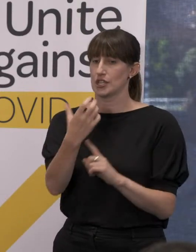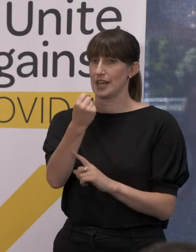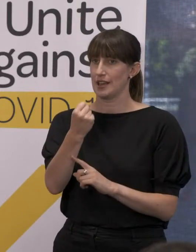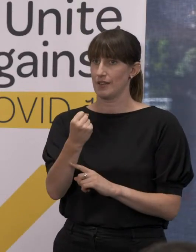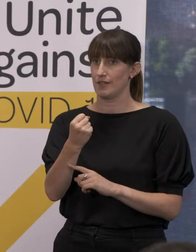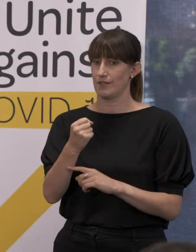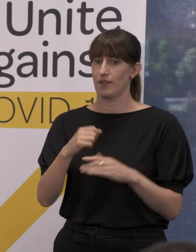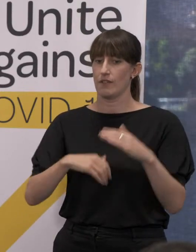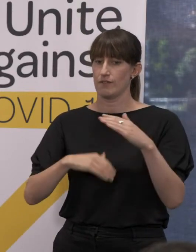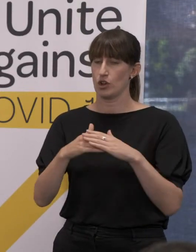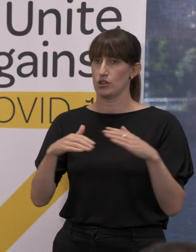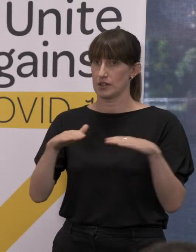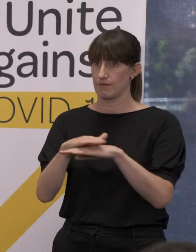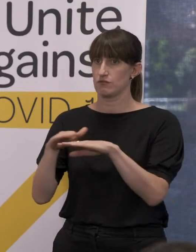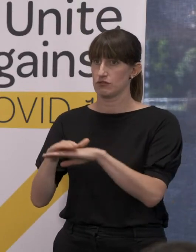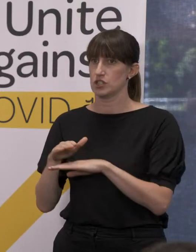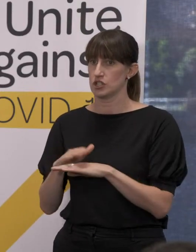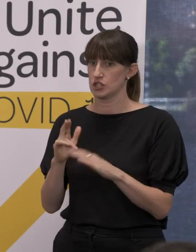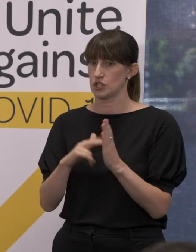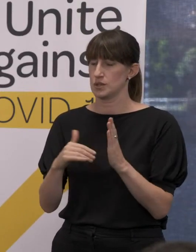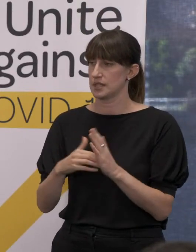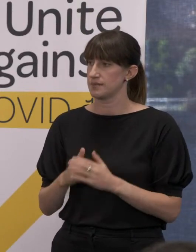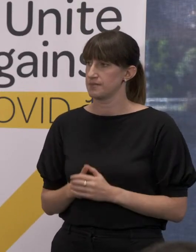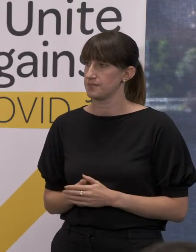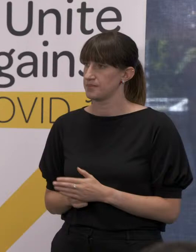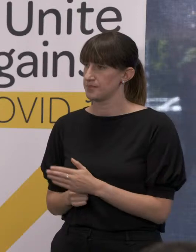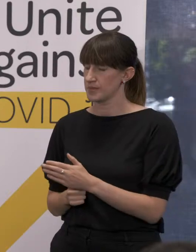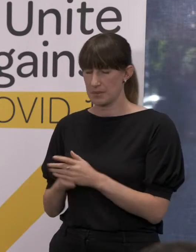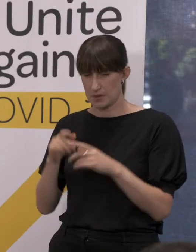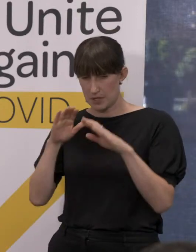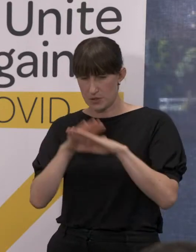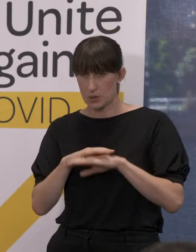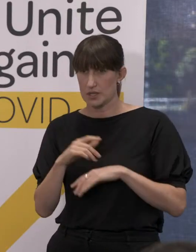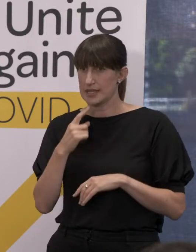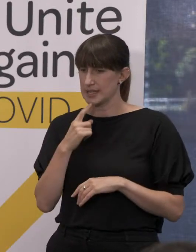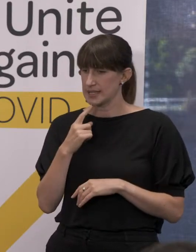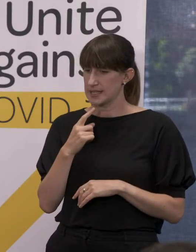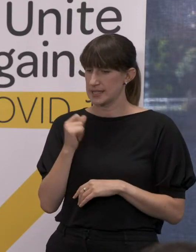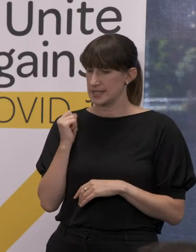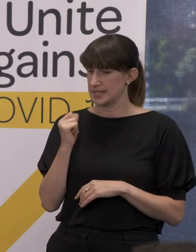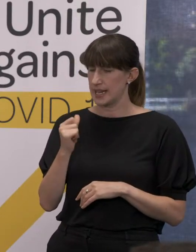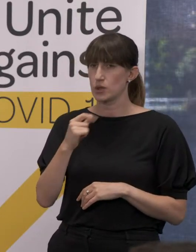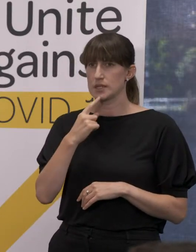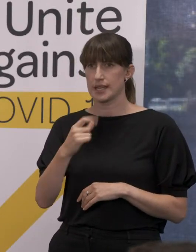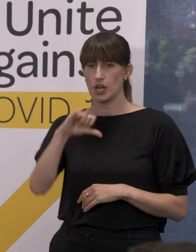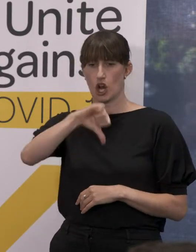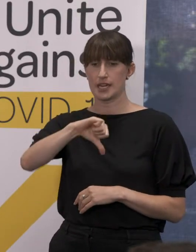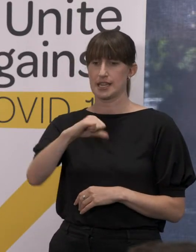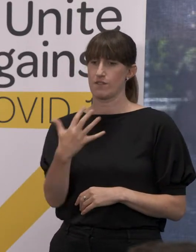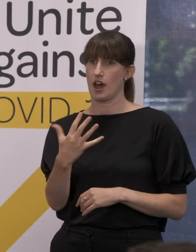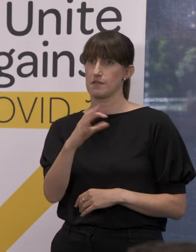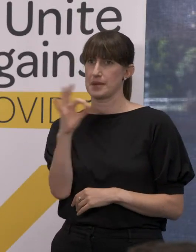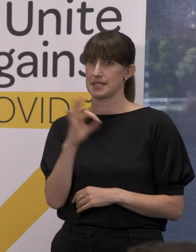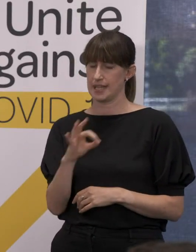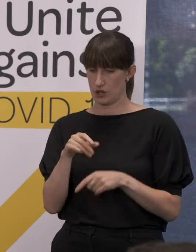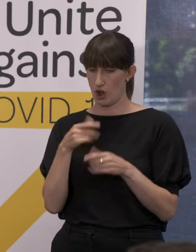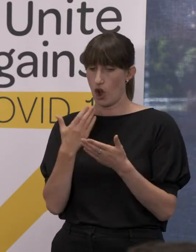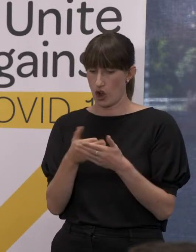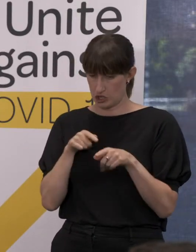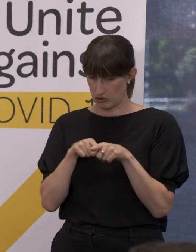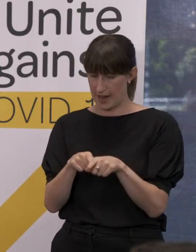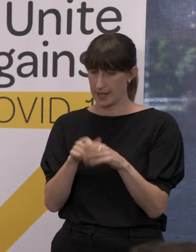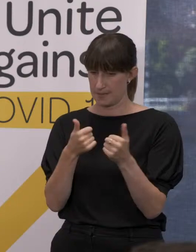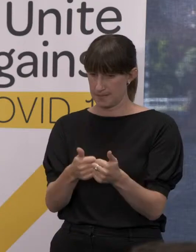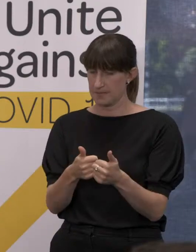coverage we're aiming to achieve. Just a bit confused because you said yesterday you're on 95% Yes. track. So when was that? You said there was